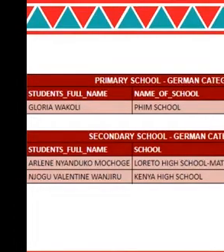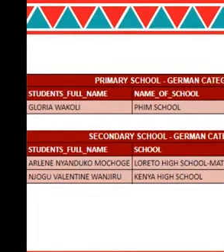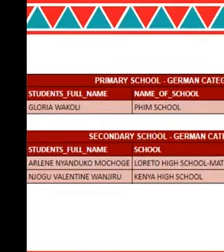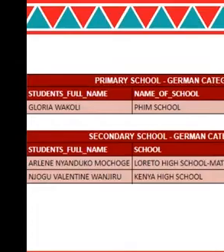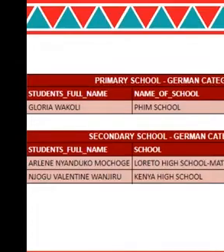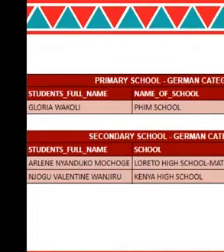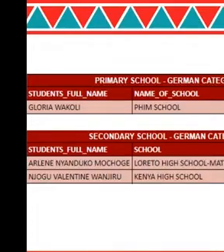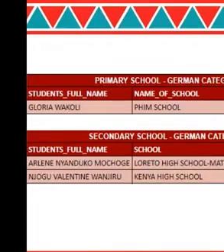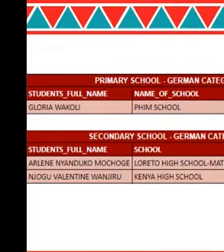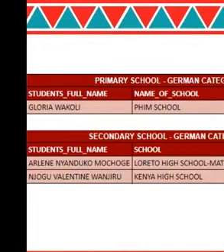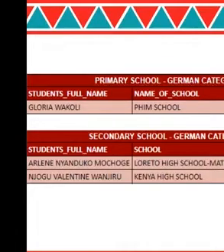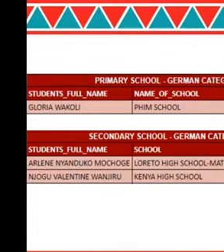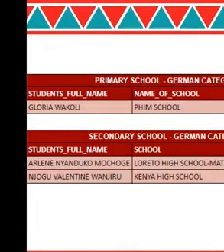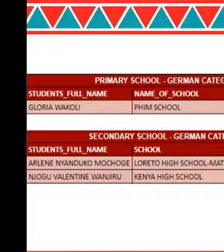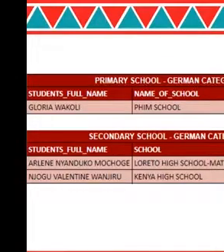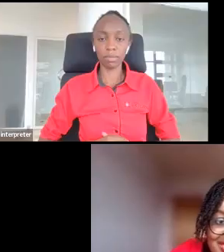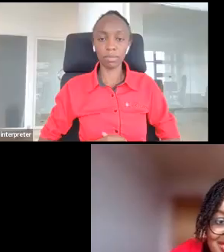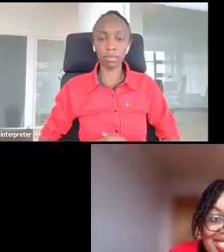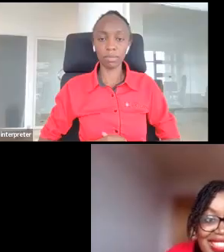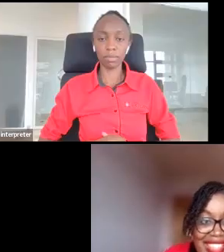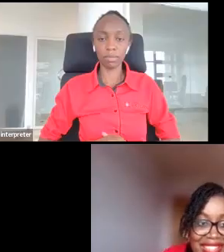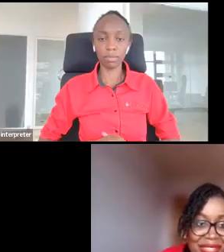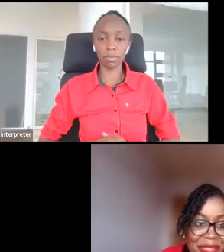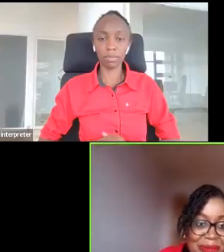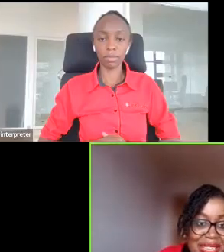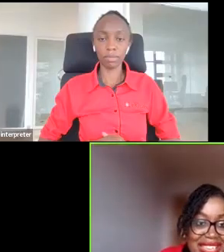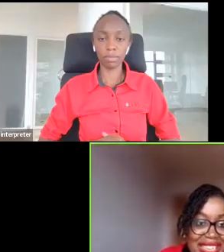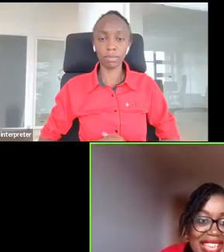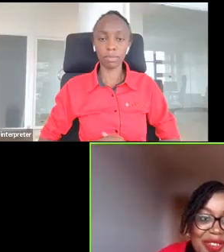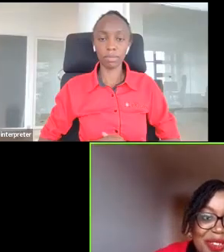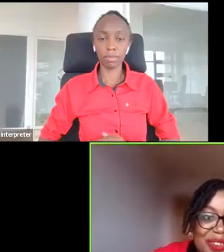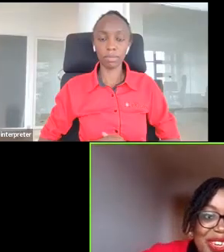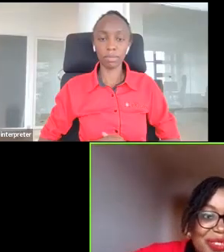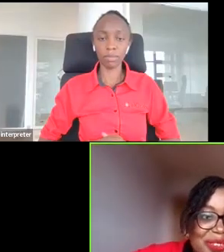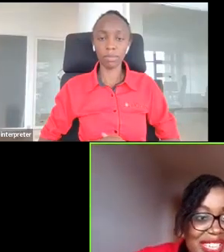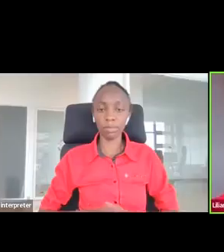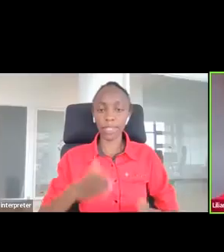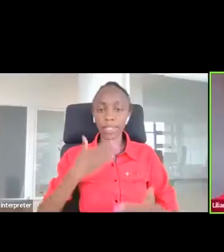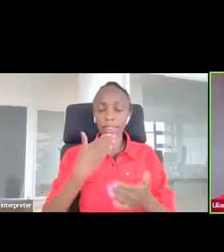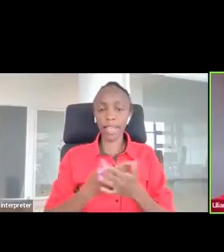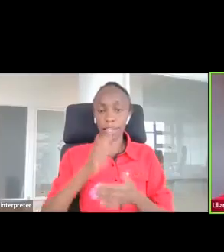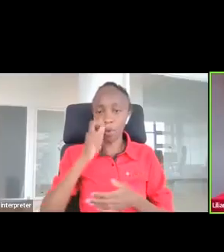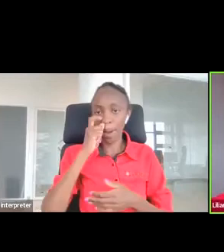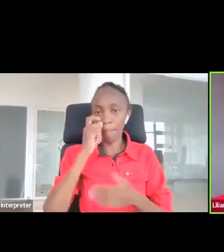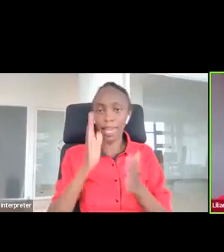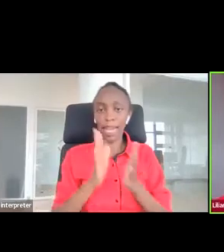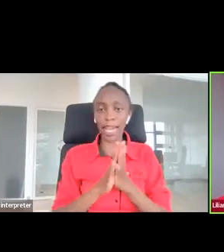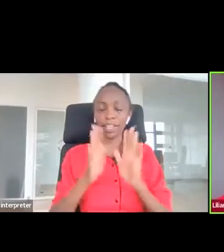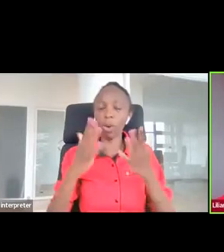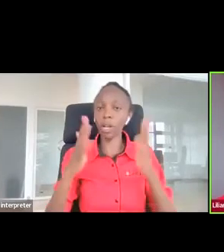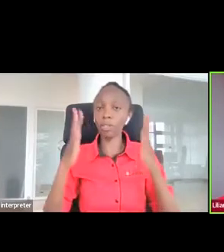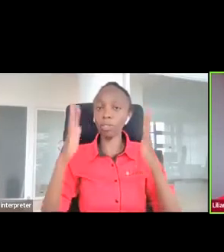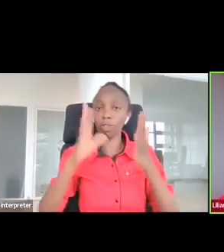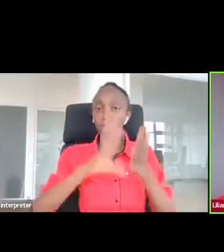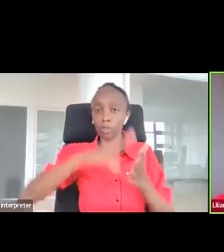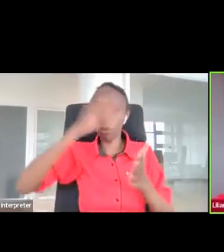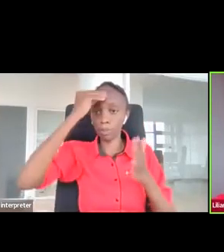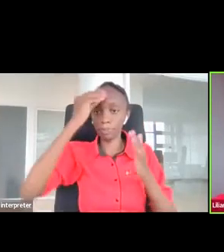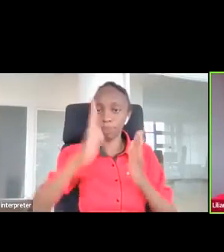congratulations. Back to you, Lilian. Thank you, Emilia, and congratulations to our learners